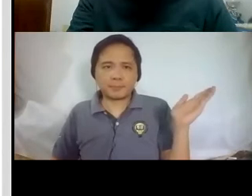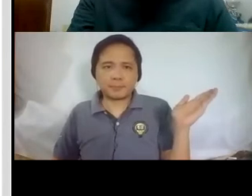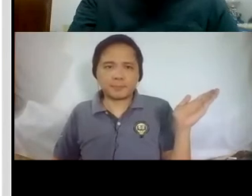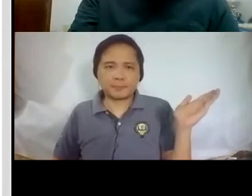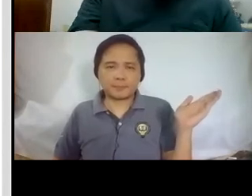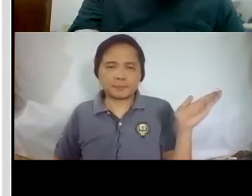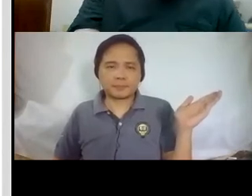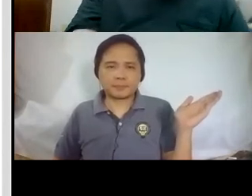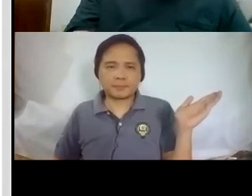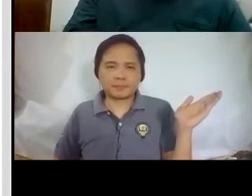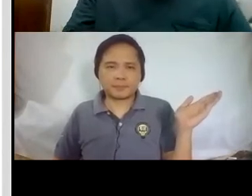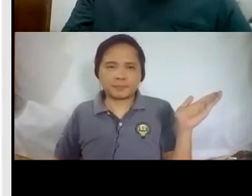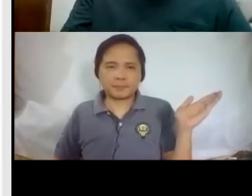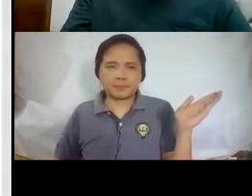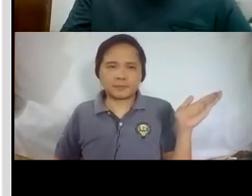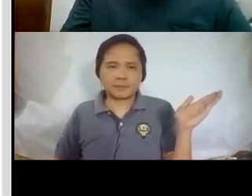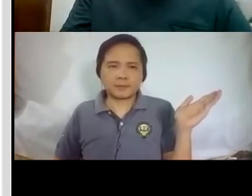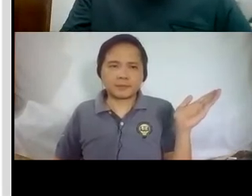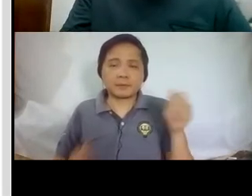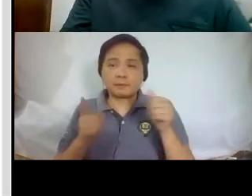Okay. The first sign